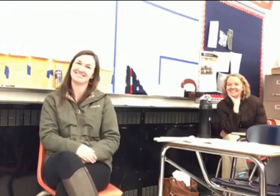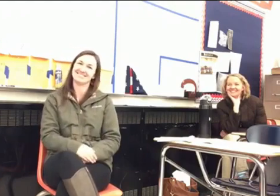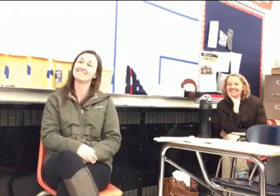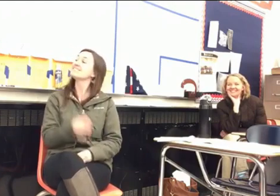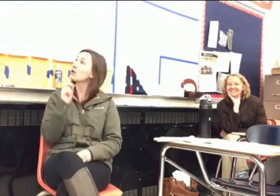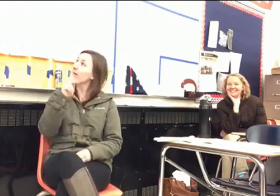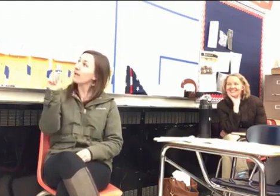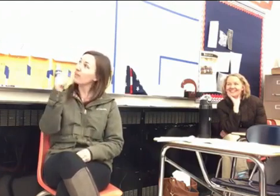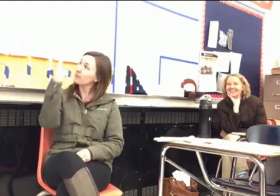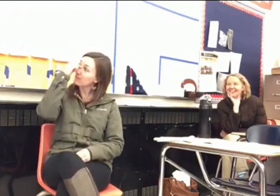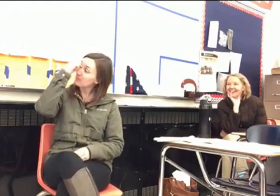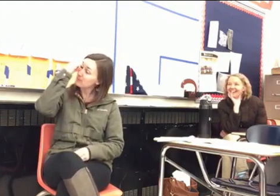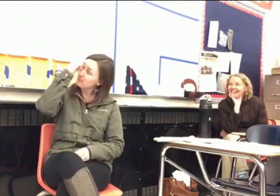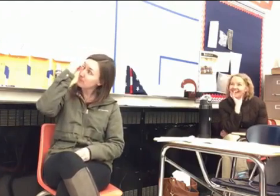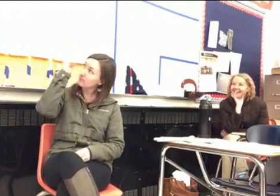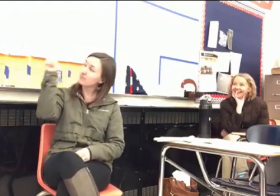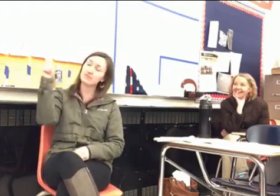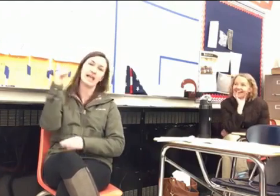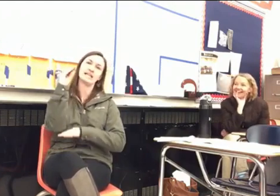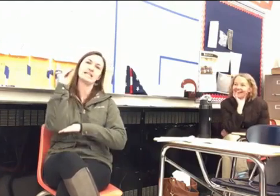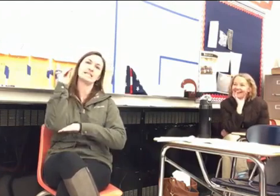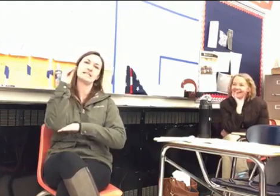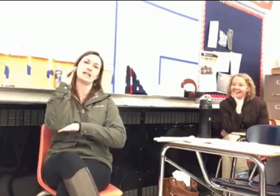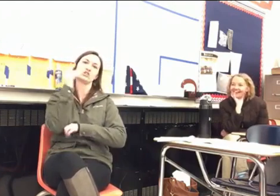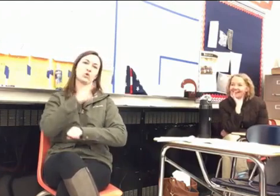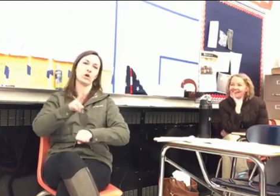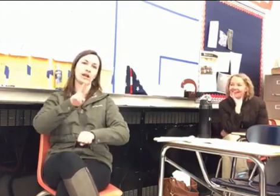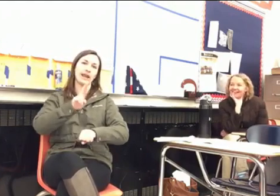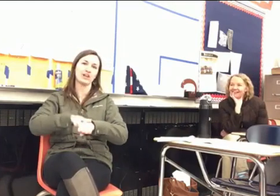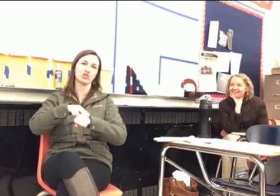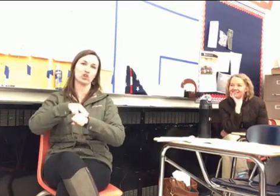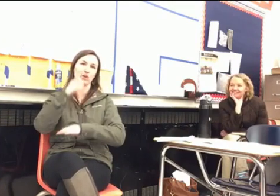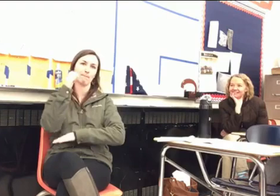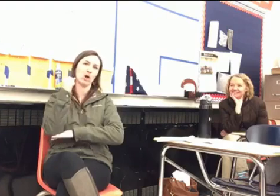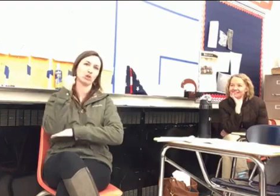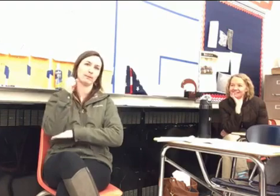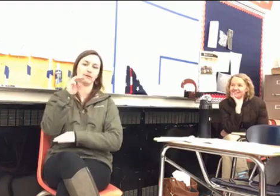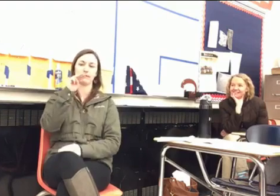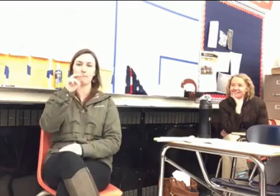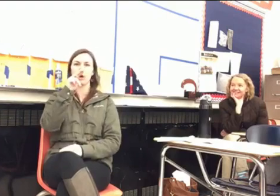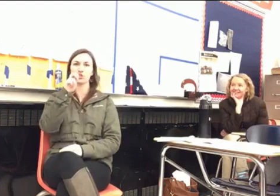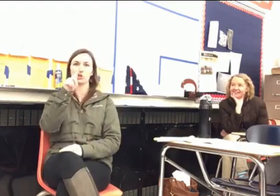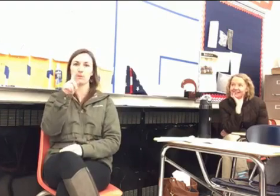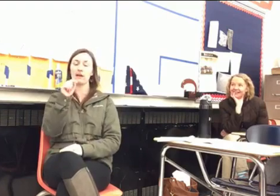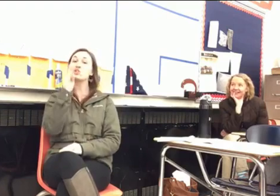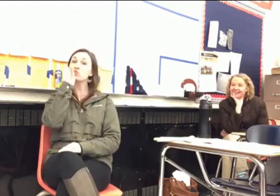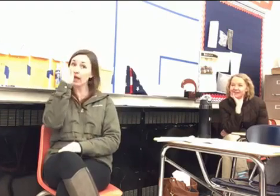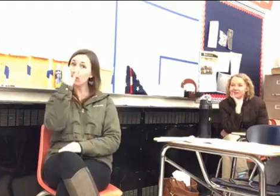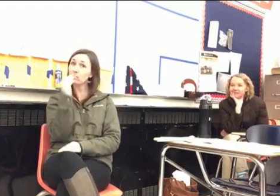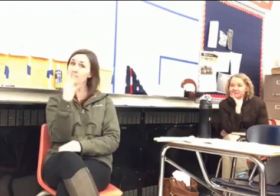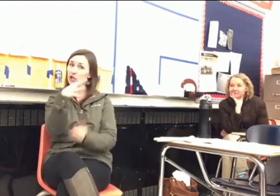one. Dinosaur National Monument, that's right. Now, I'm going to tell you to put something next to this as a